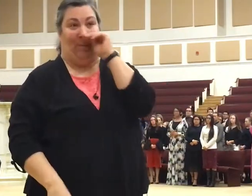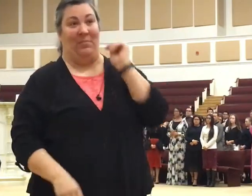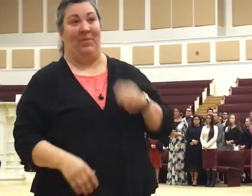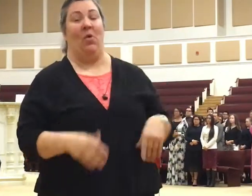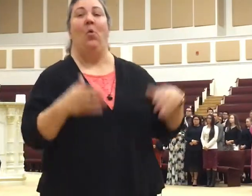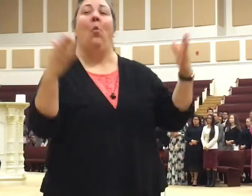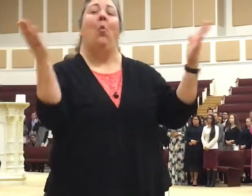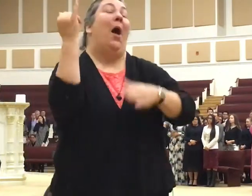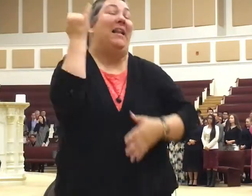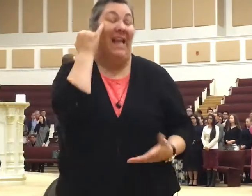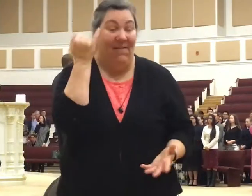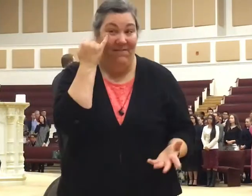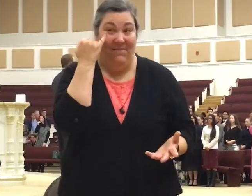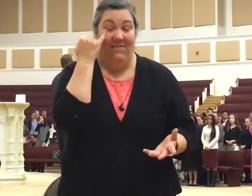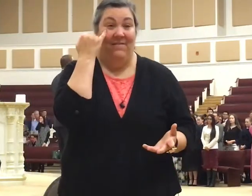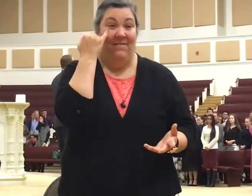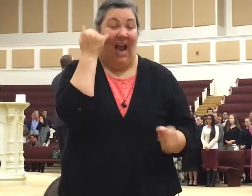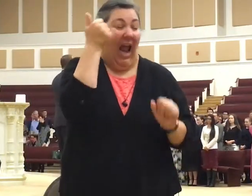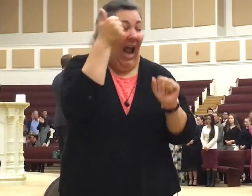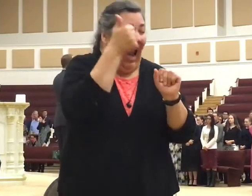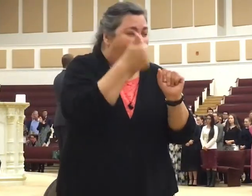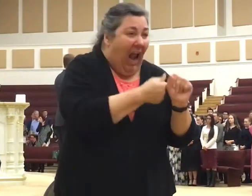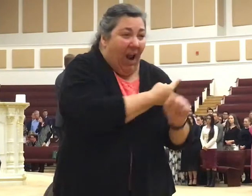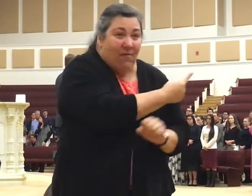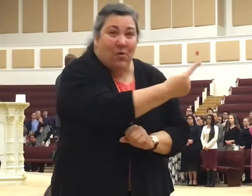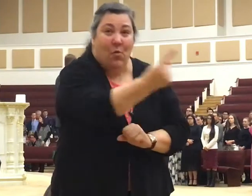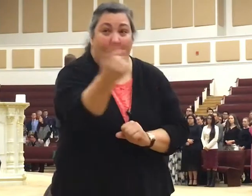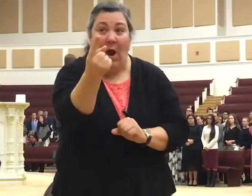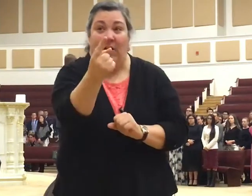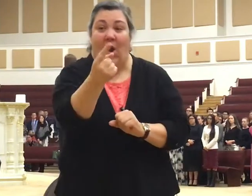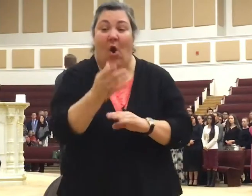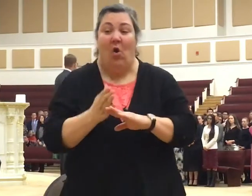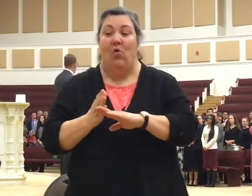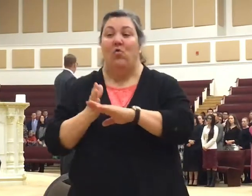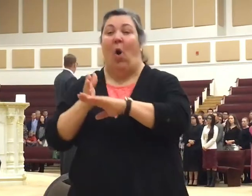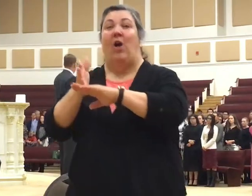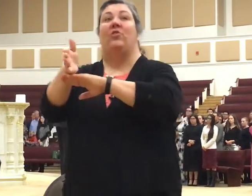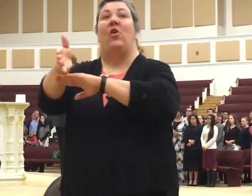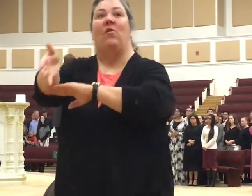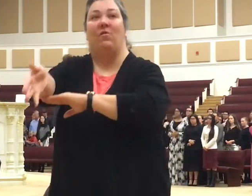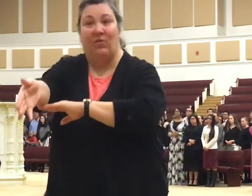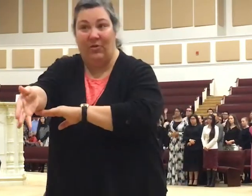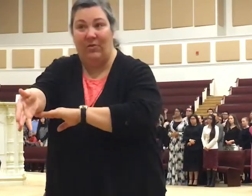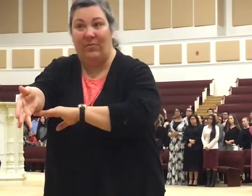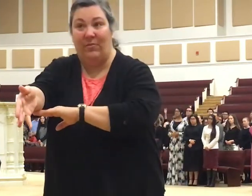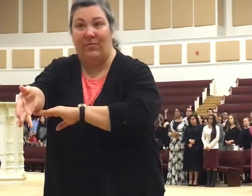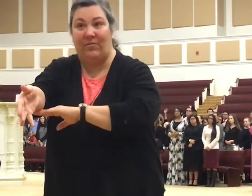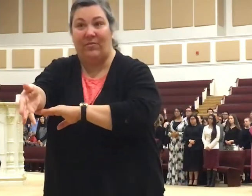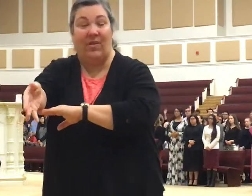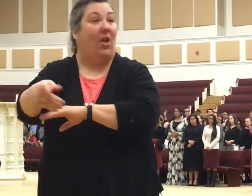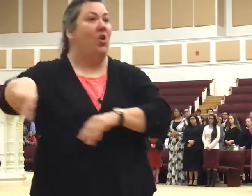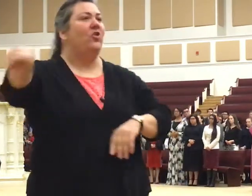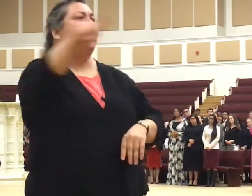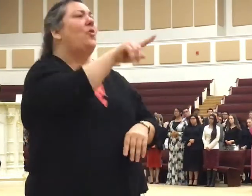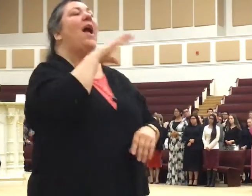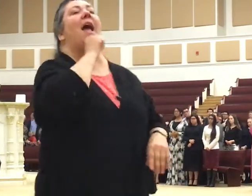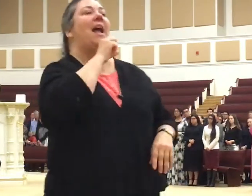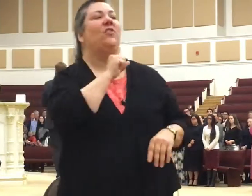What if everybody? Okay, you're 23.